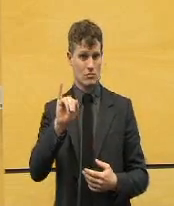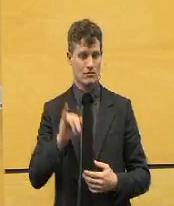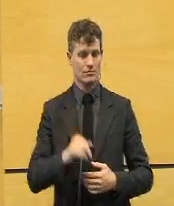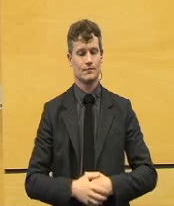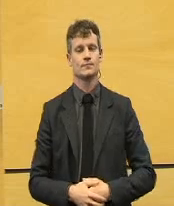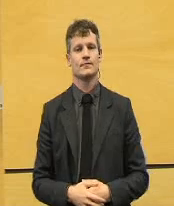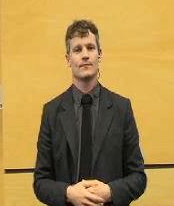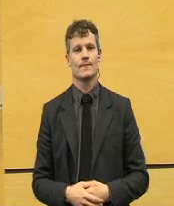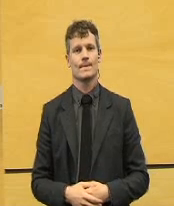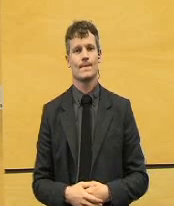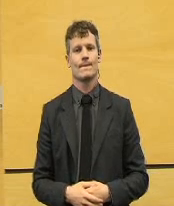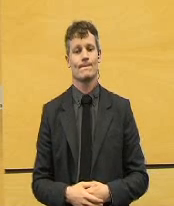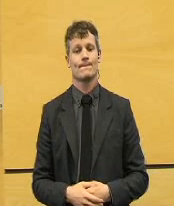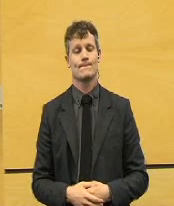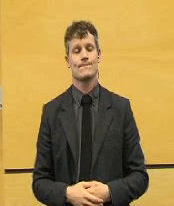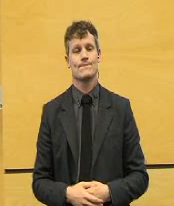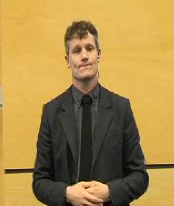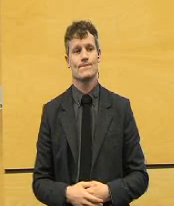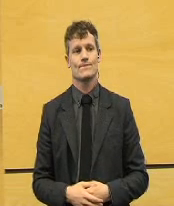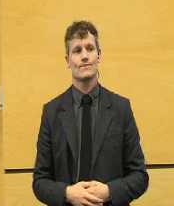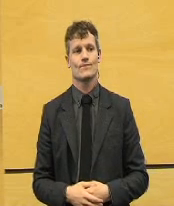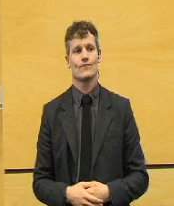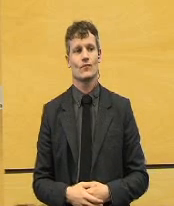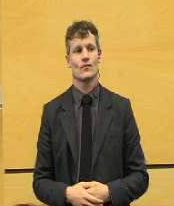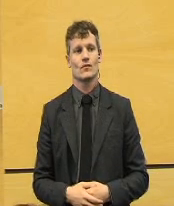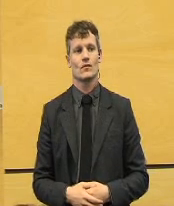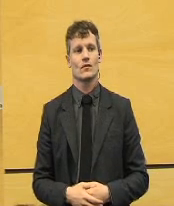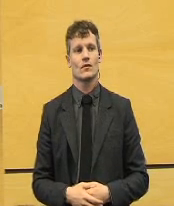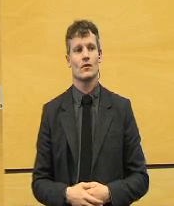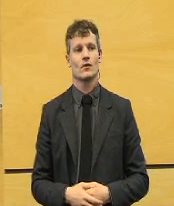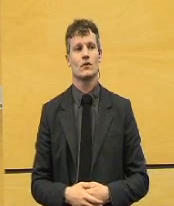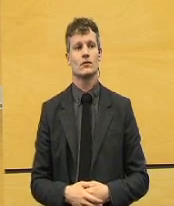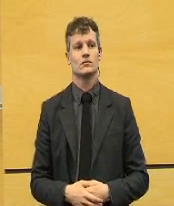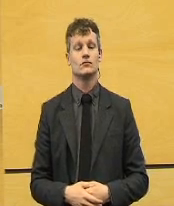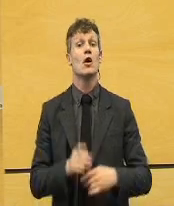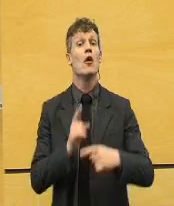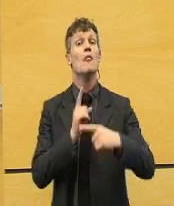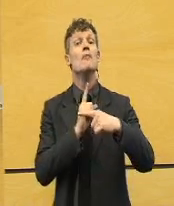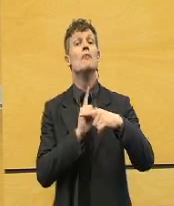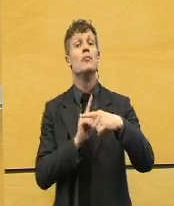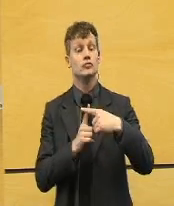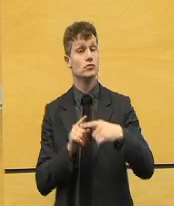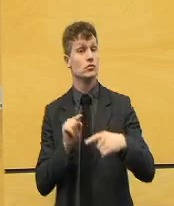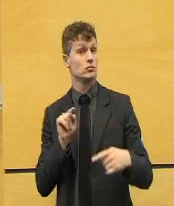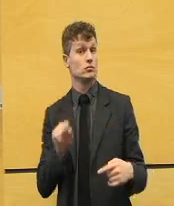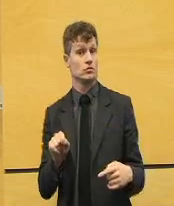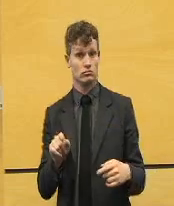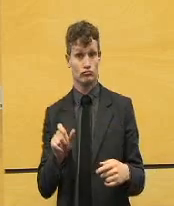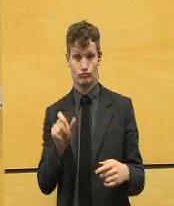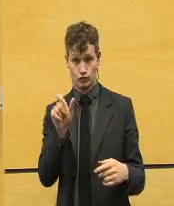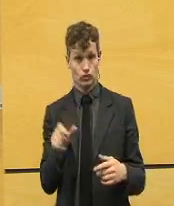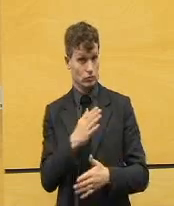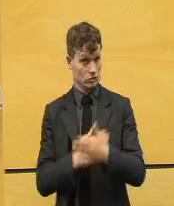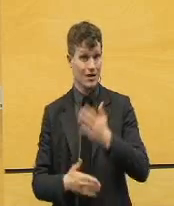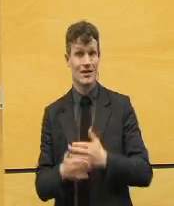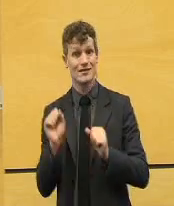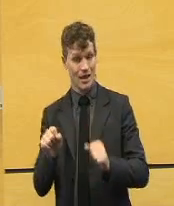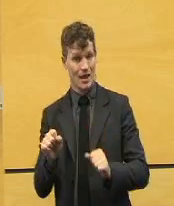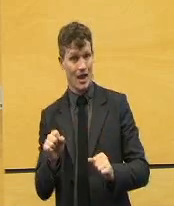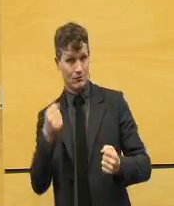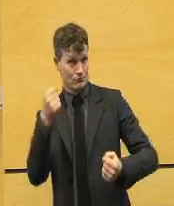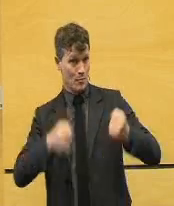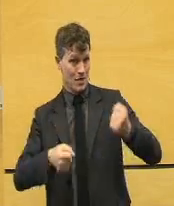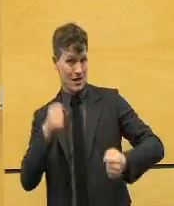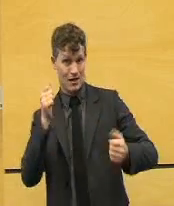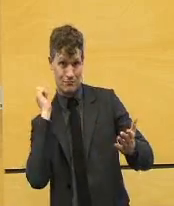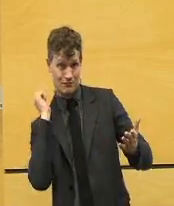also various channels can complain, like a complaint to the subcommittee. Since September 2012